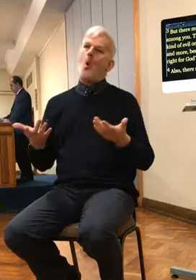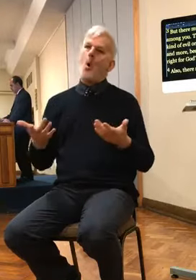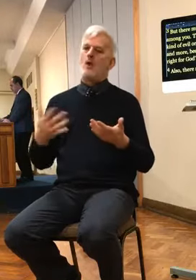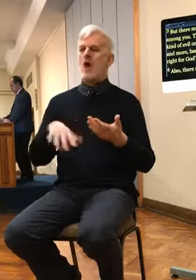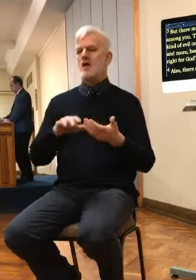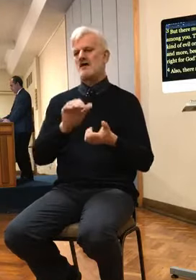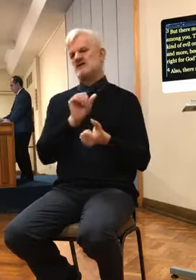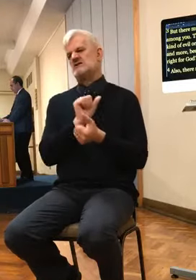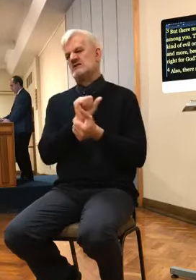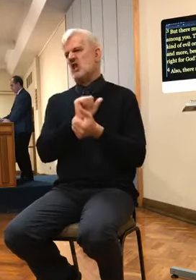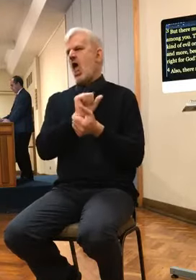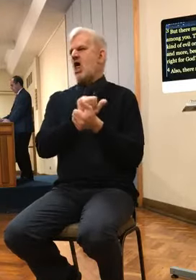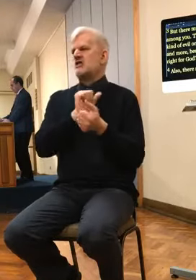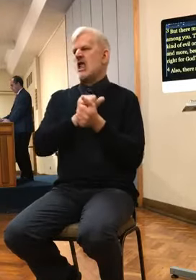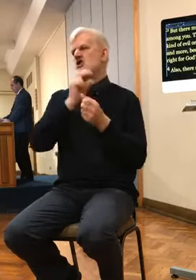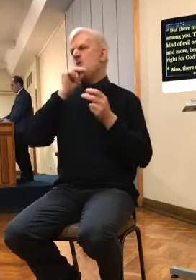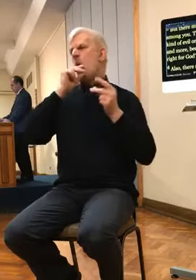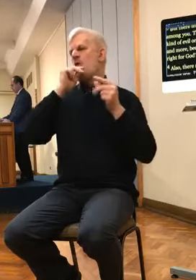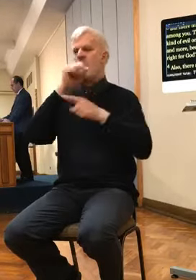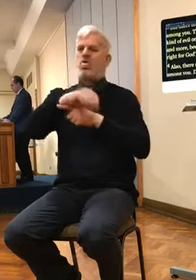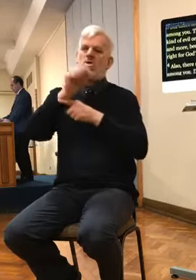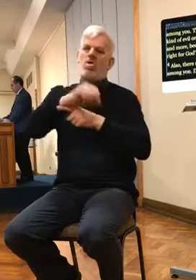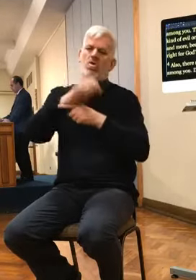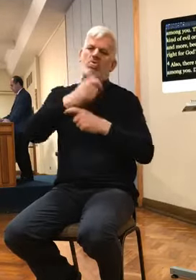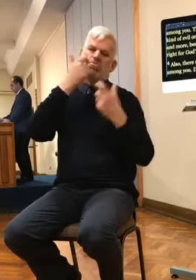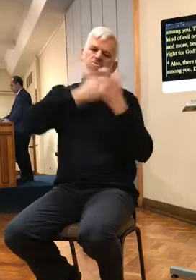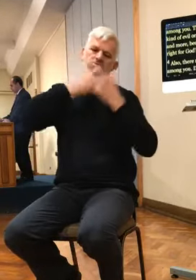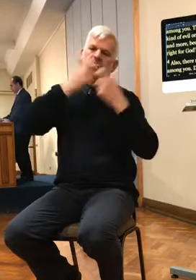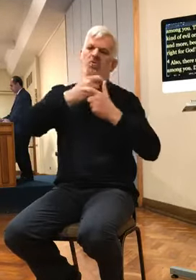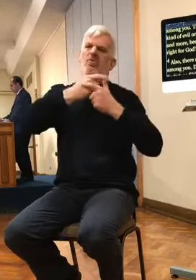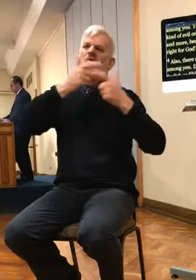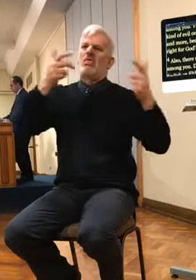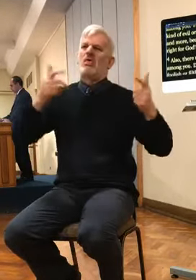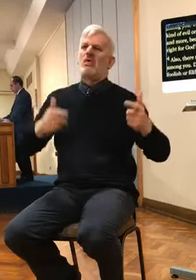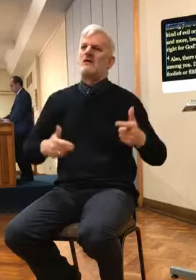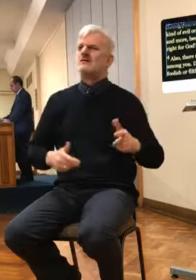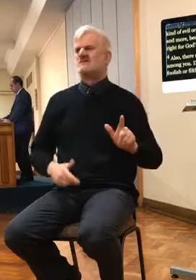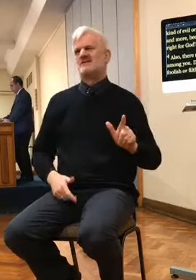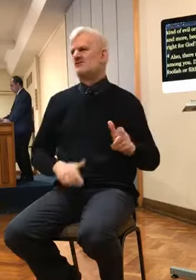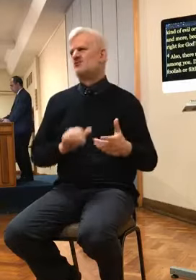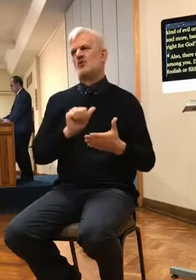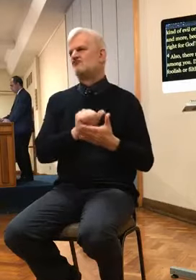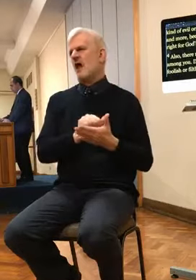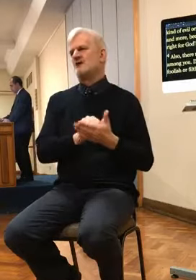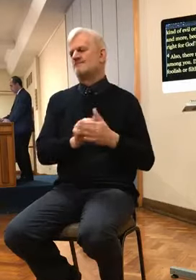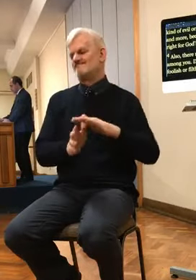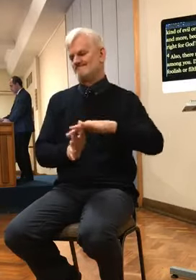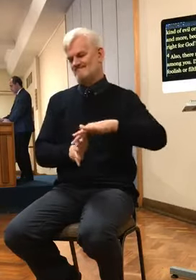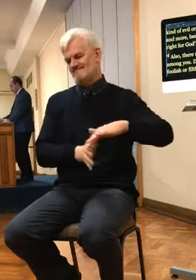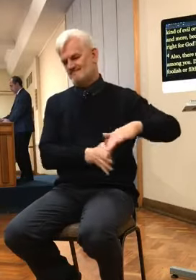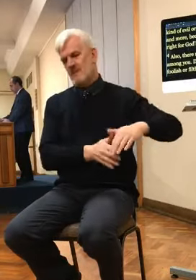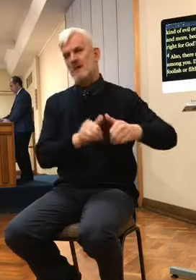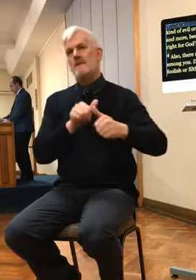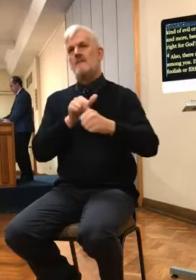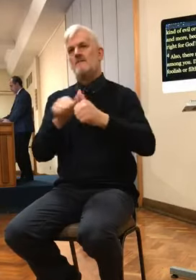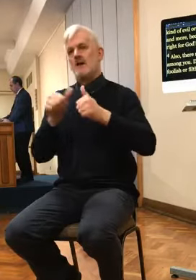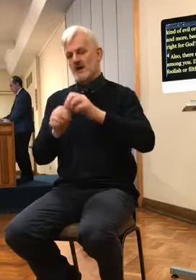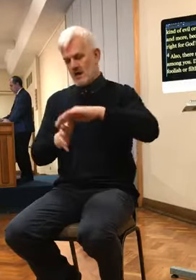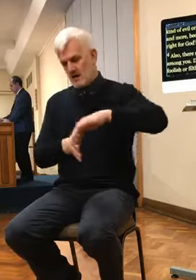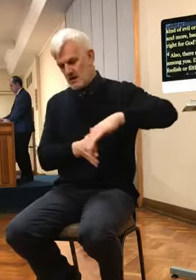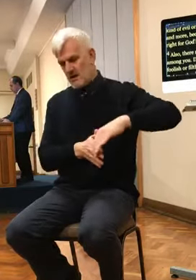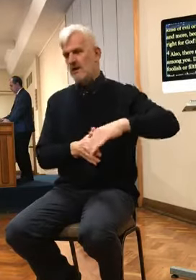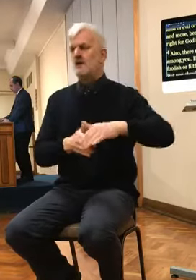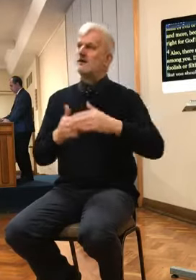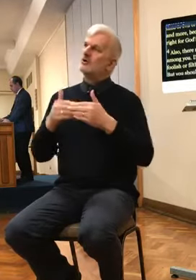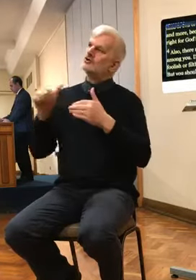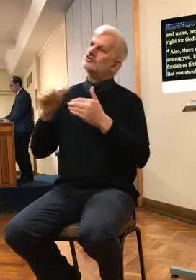foolish talking, nor jesting, which are not convenient, but rather giving of